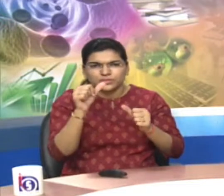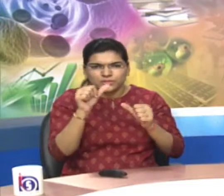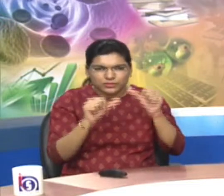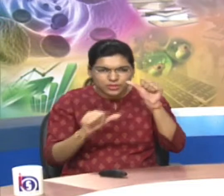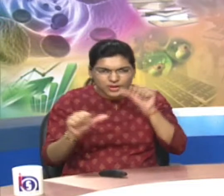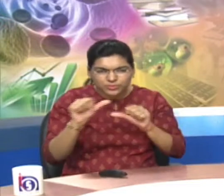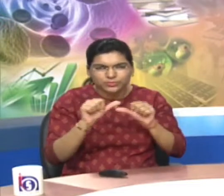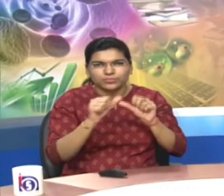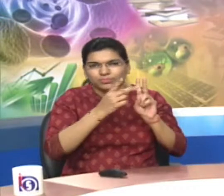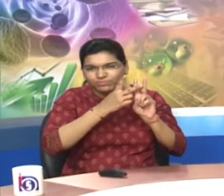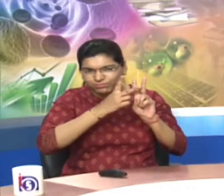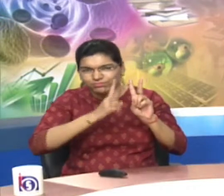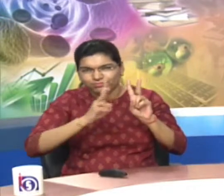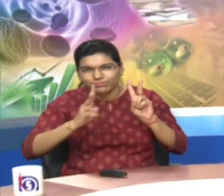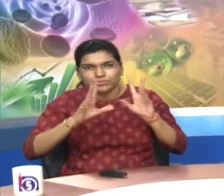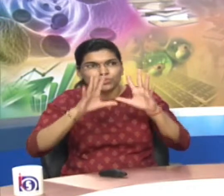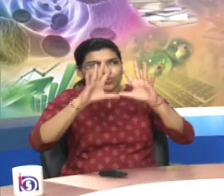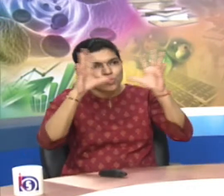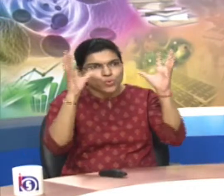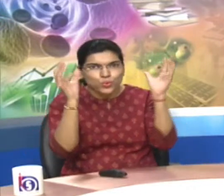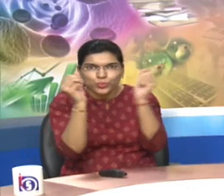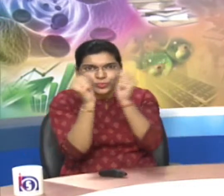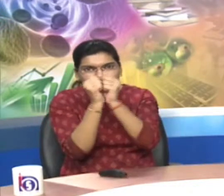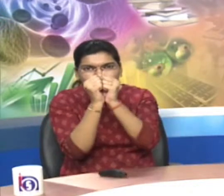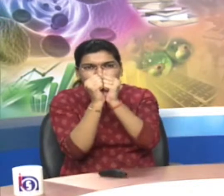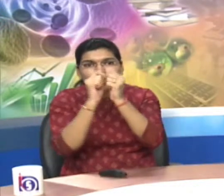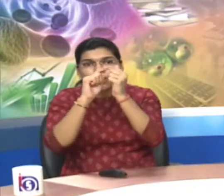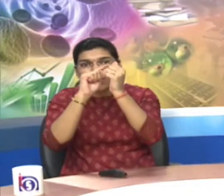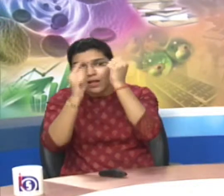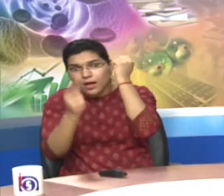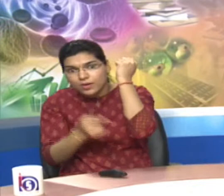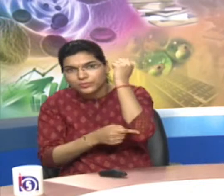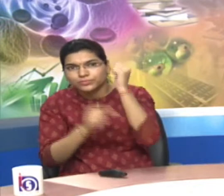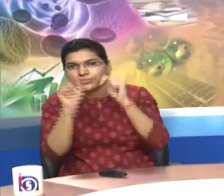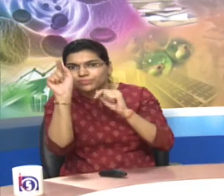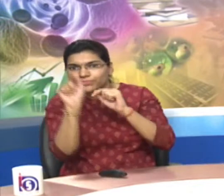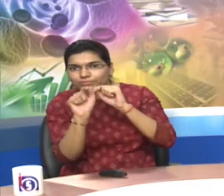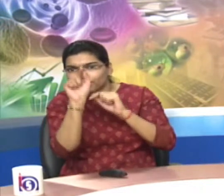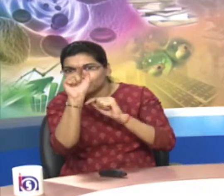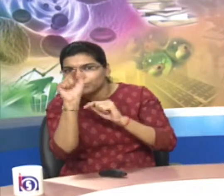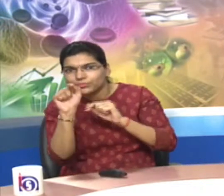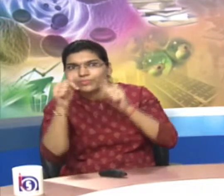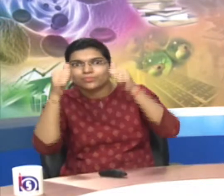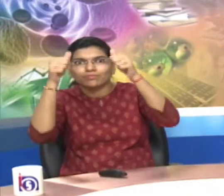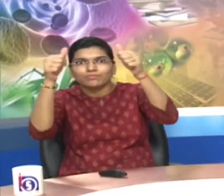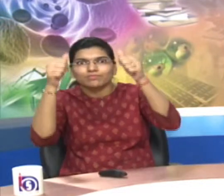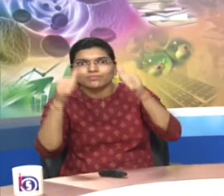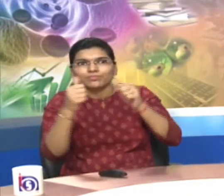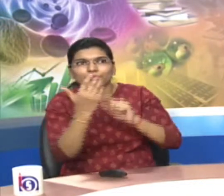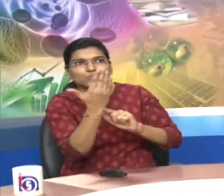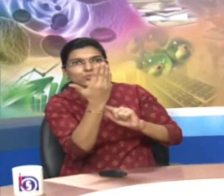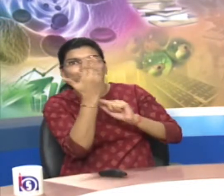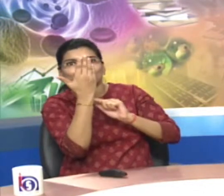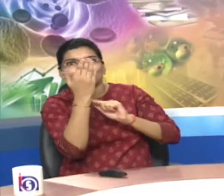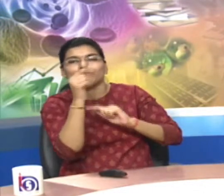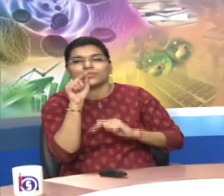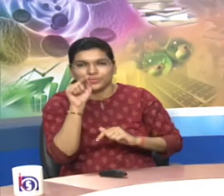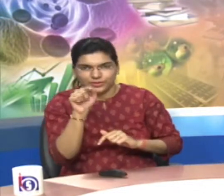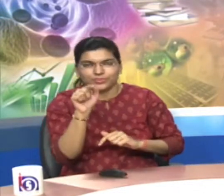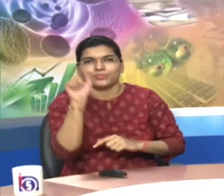used percentage at different places in school, in banks. When you give exam and you find your result,